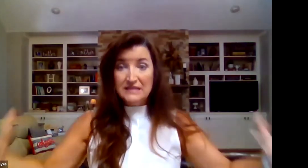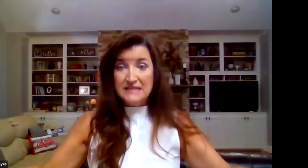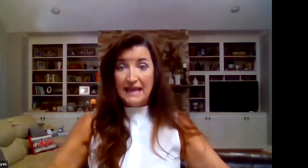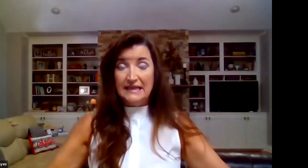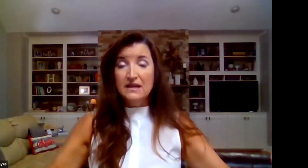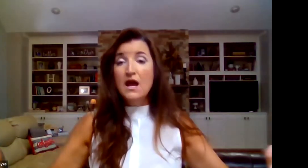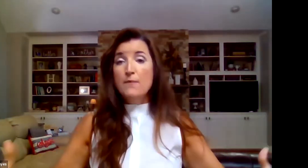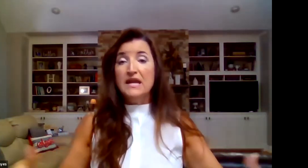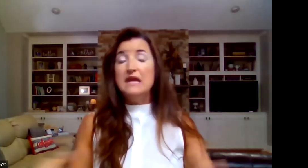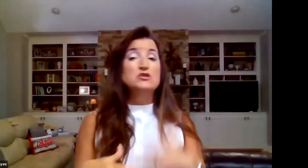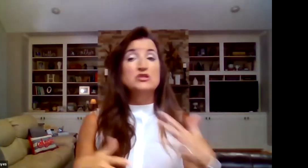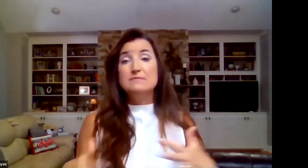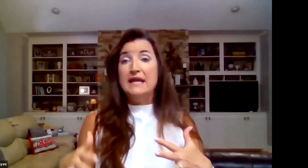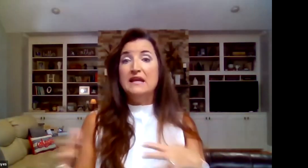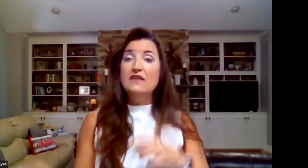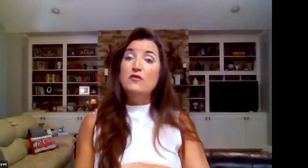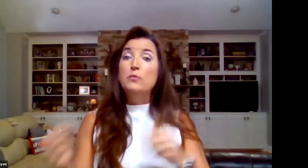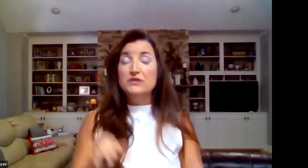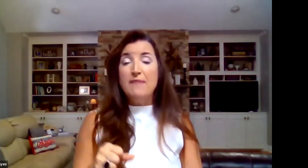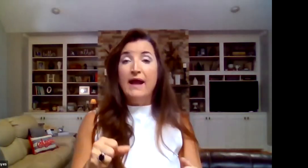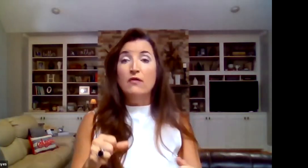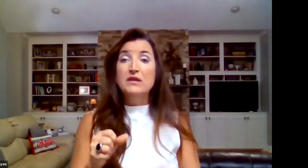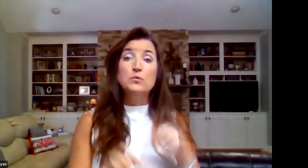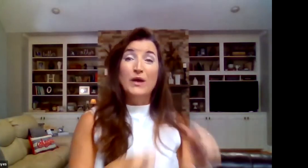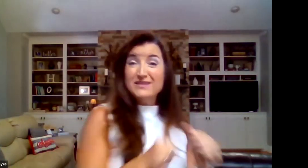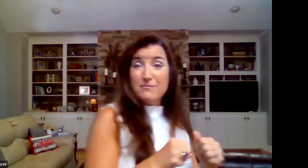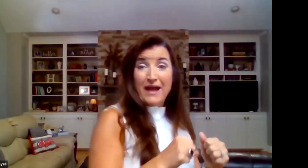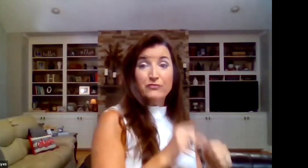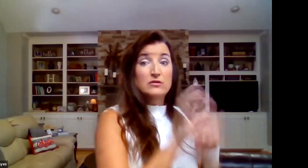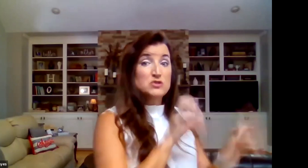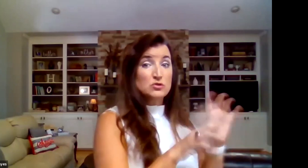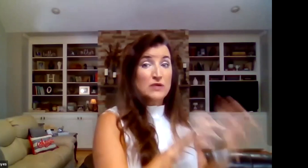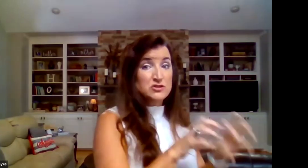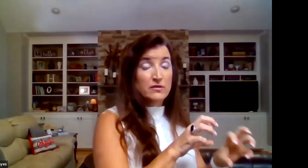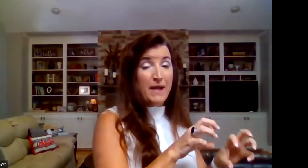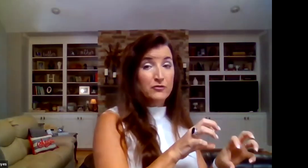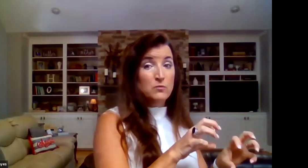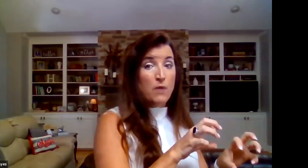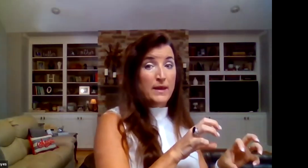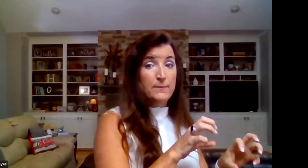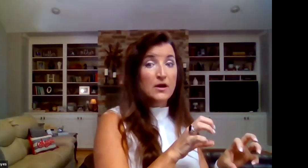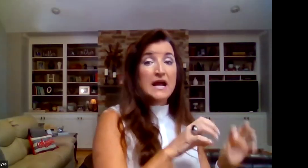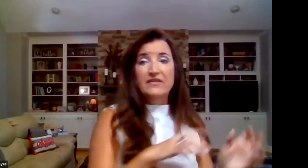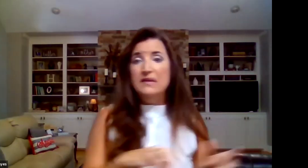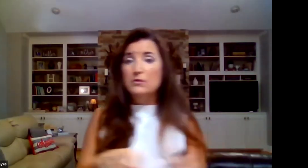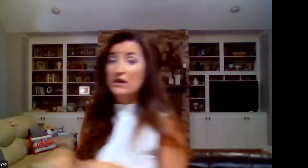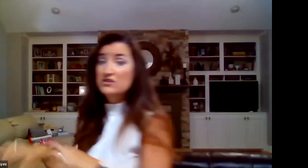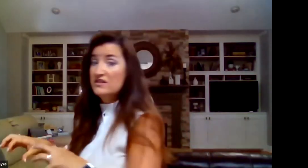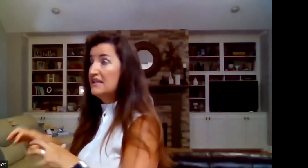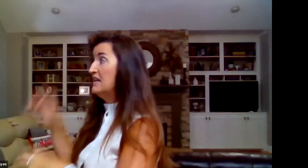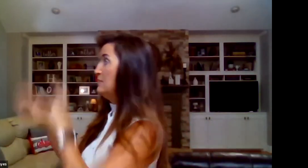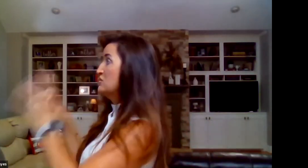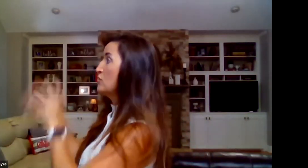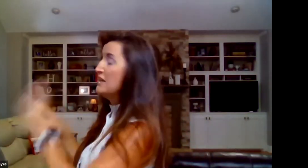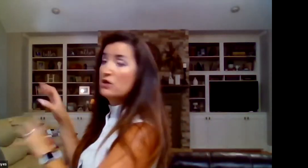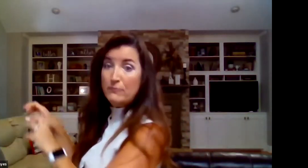yard. He was contained, but he was just manic. And if you pulled him out, he would run to the bathroom, scratch on the bathroom wallpaper, and then he would run to